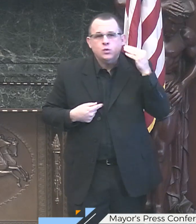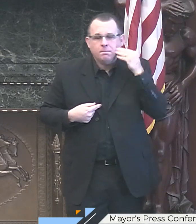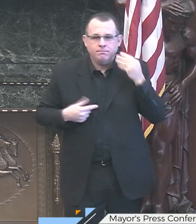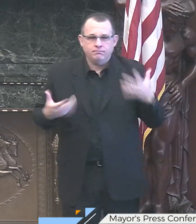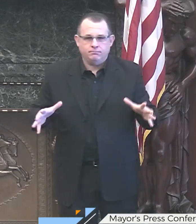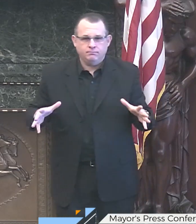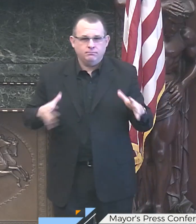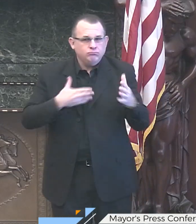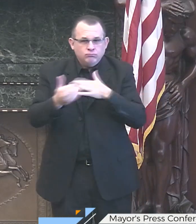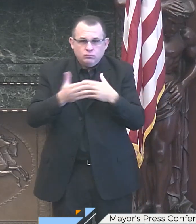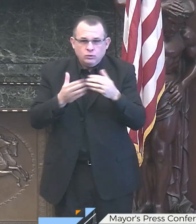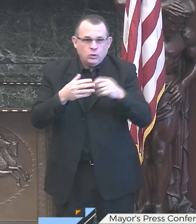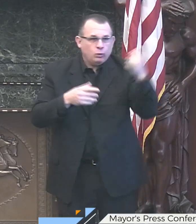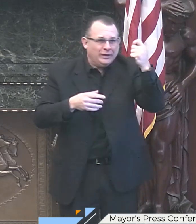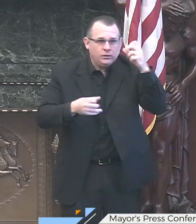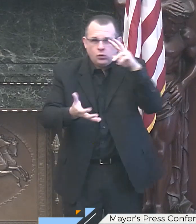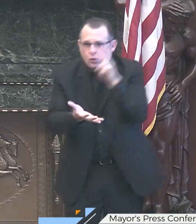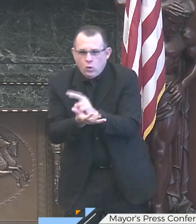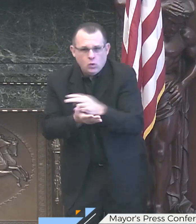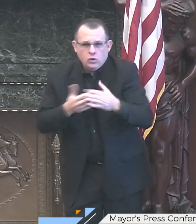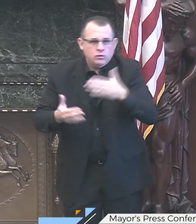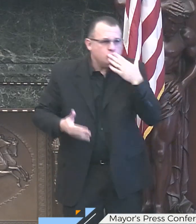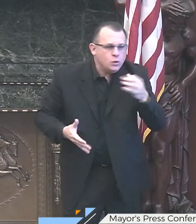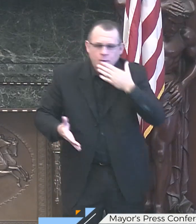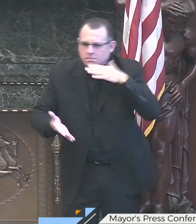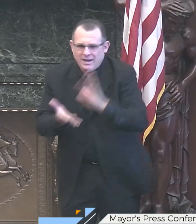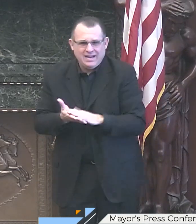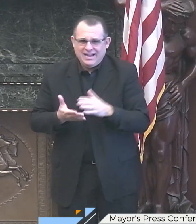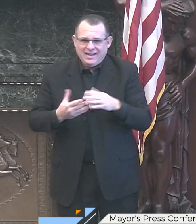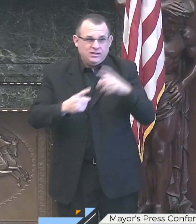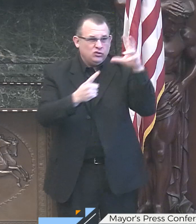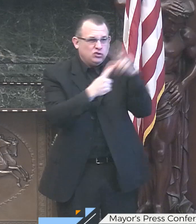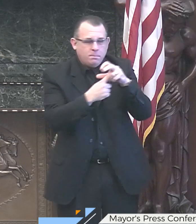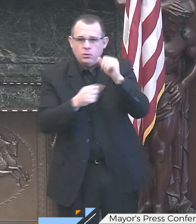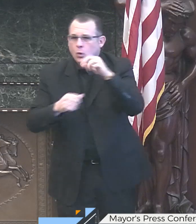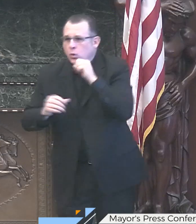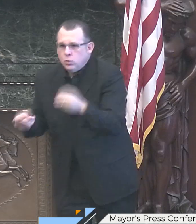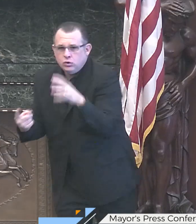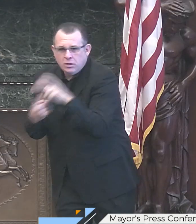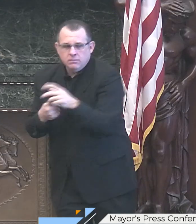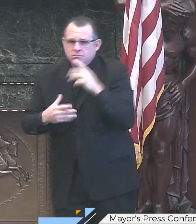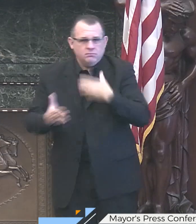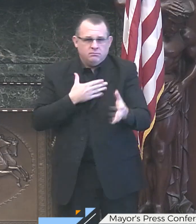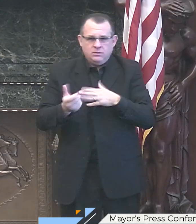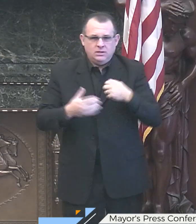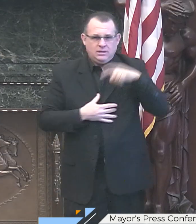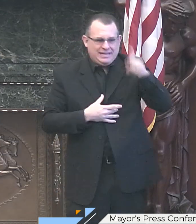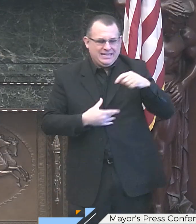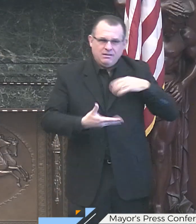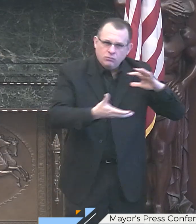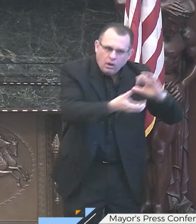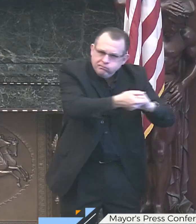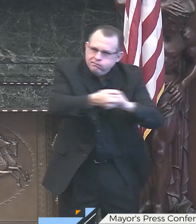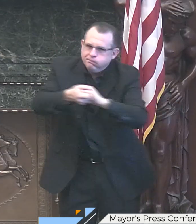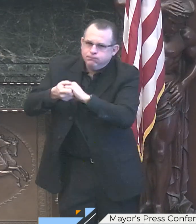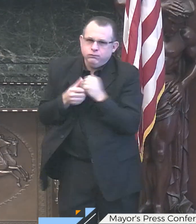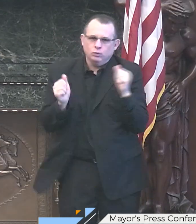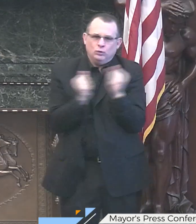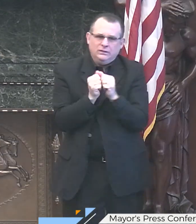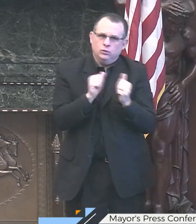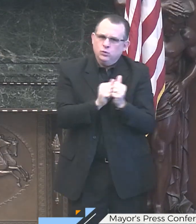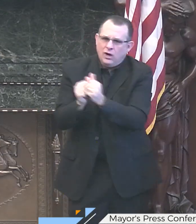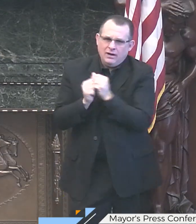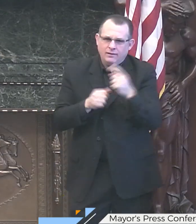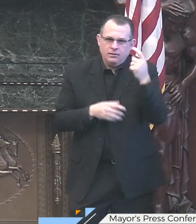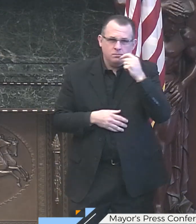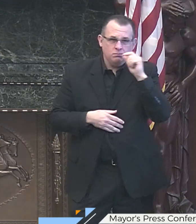losses, championships or busts, we always come together in a time of need, and we leave no one behind." I'd like to